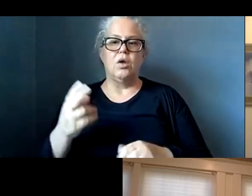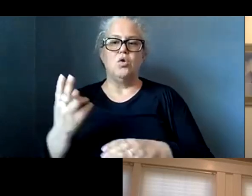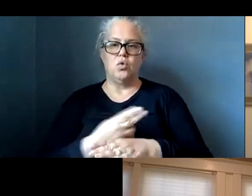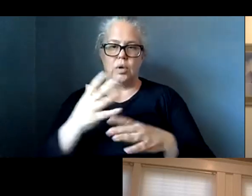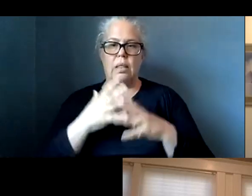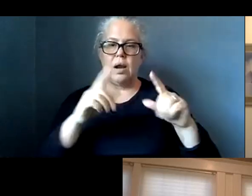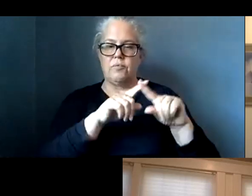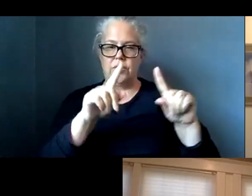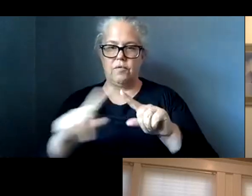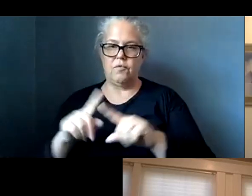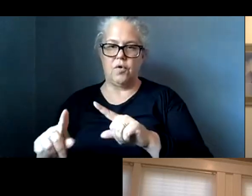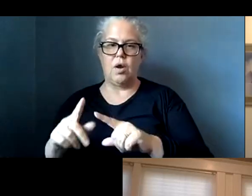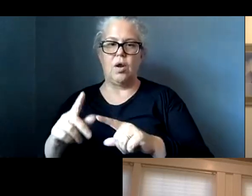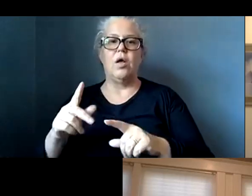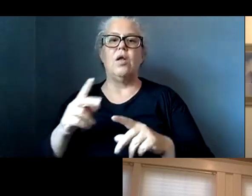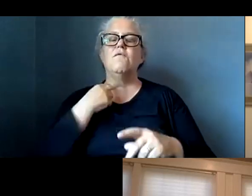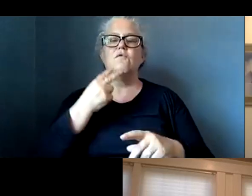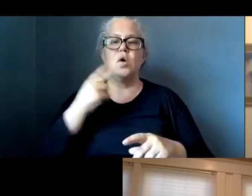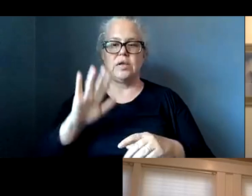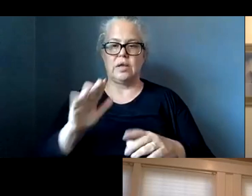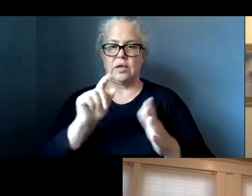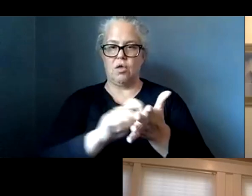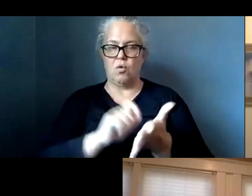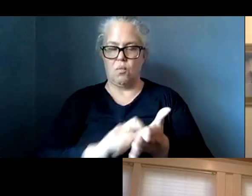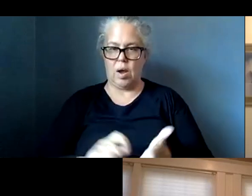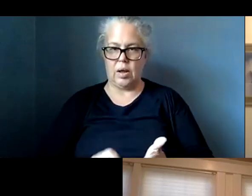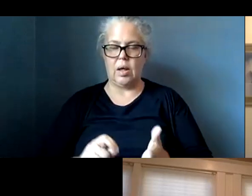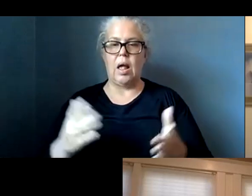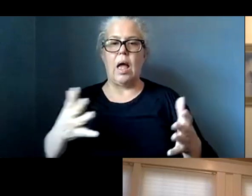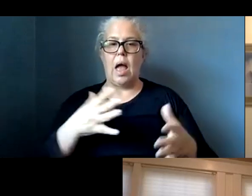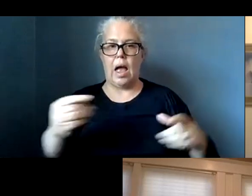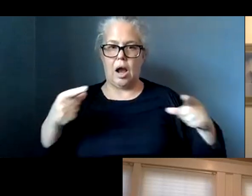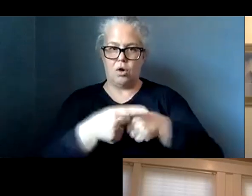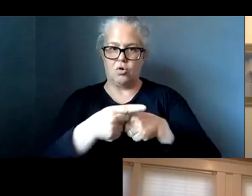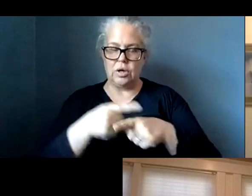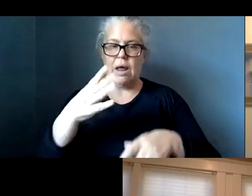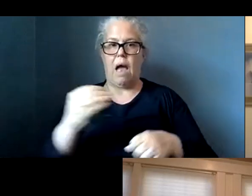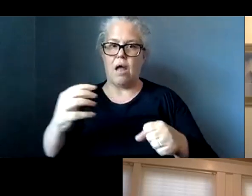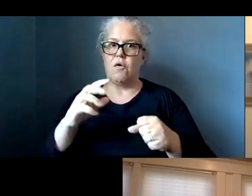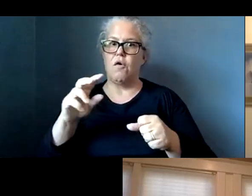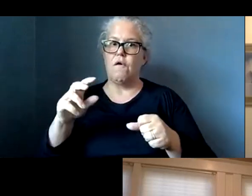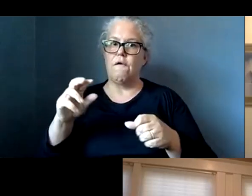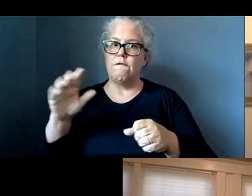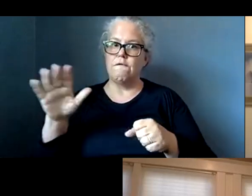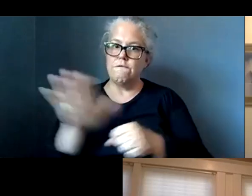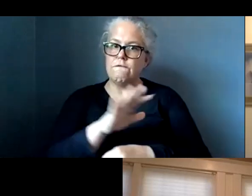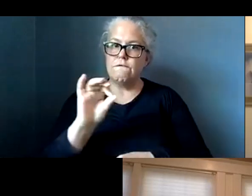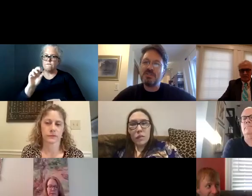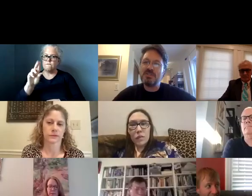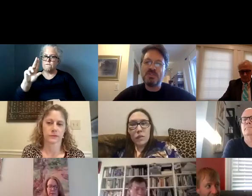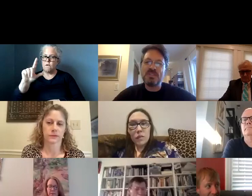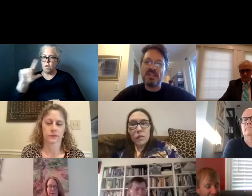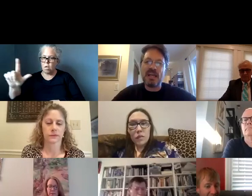is multivalent and rich and contradictory and full. Not everyone got it right away. There